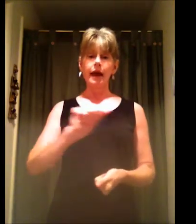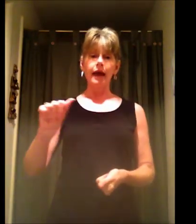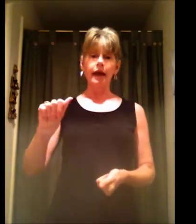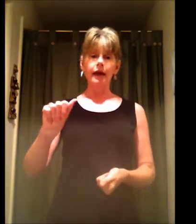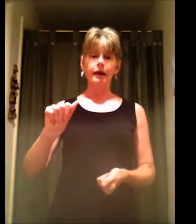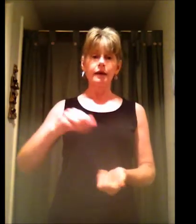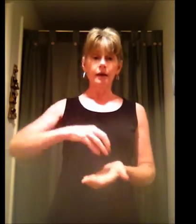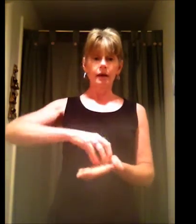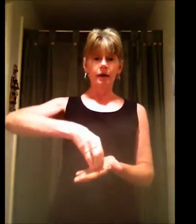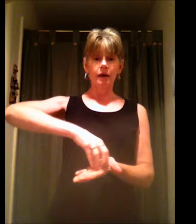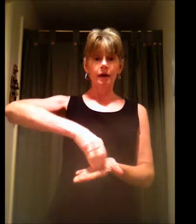a